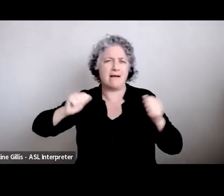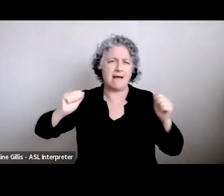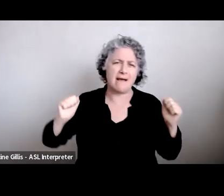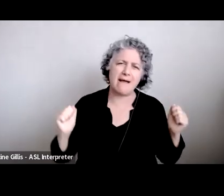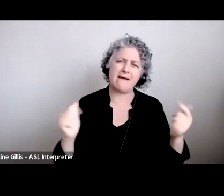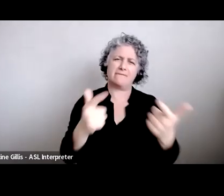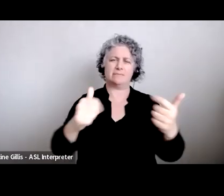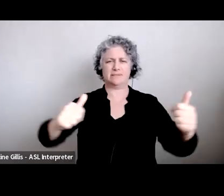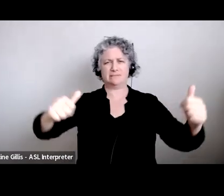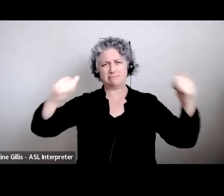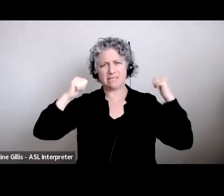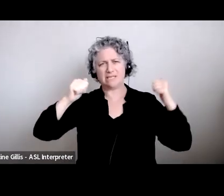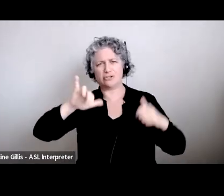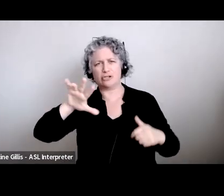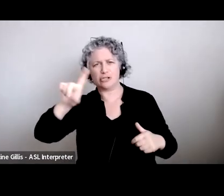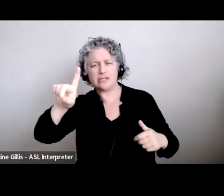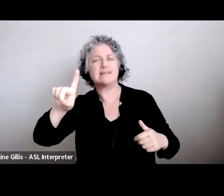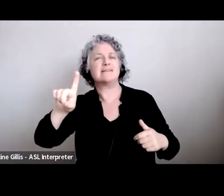it's a beautiful